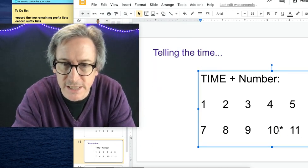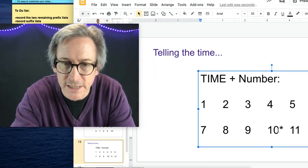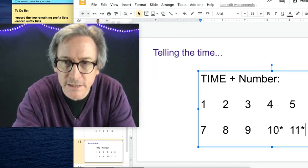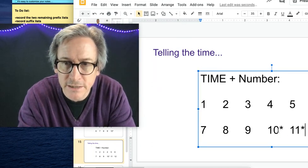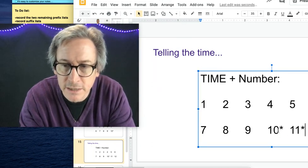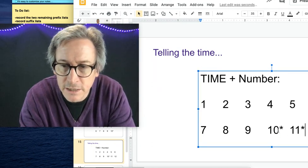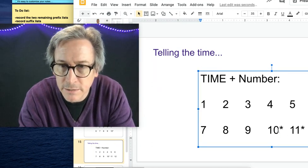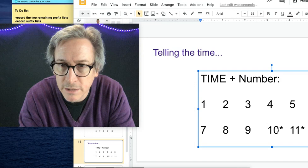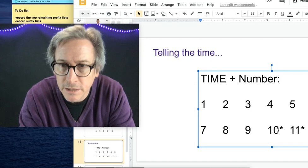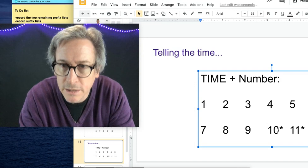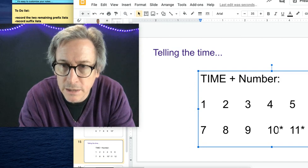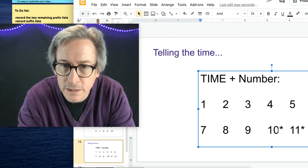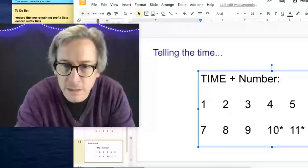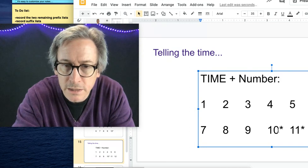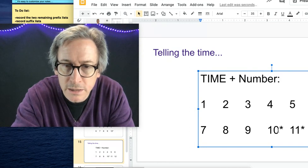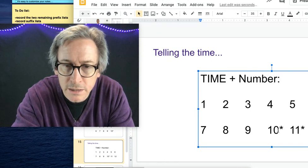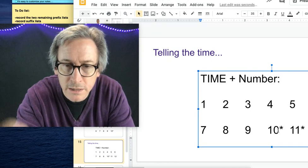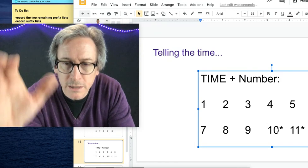asterisks